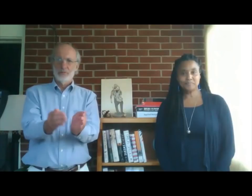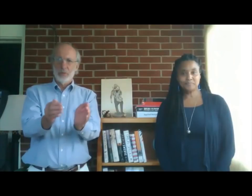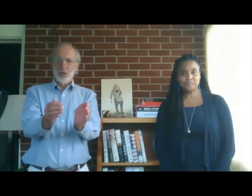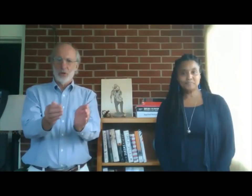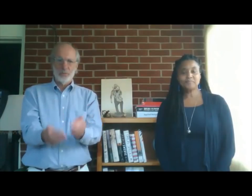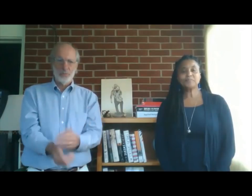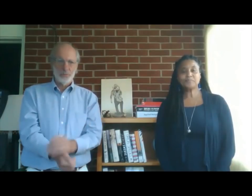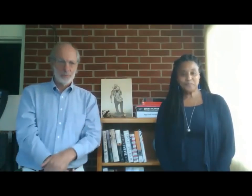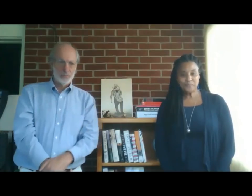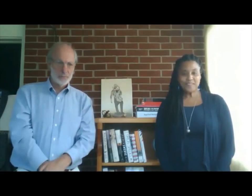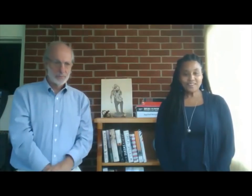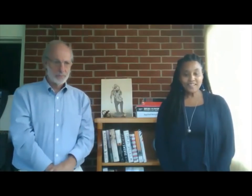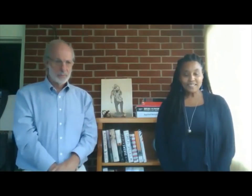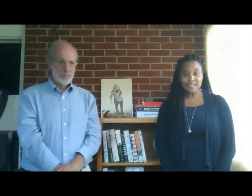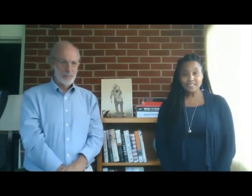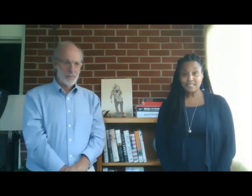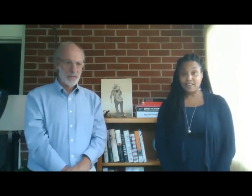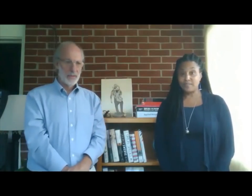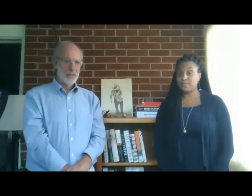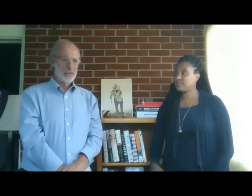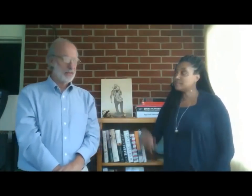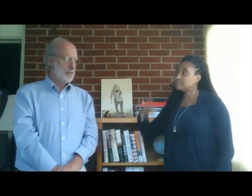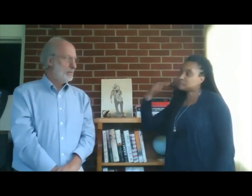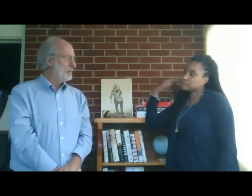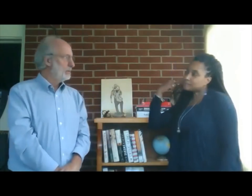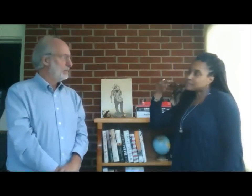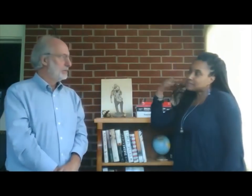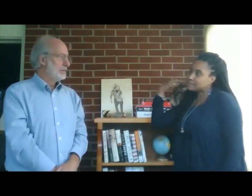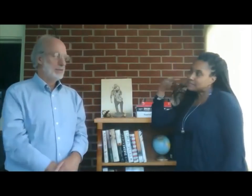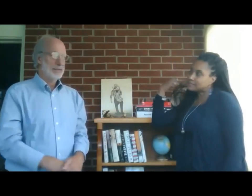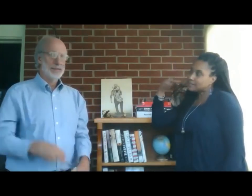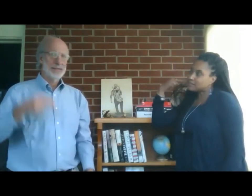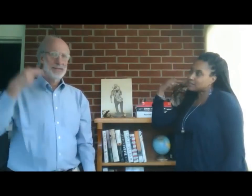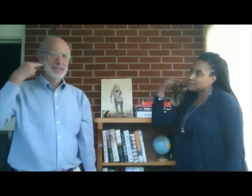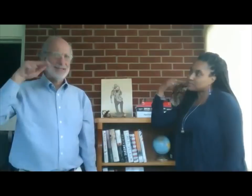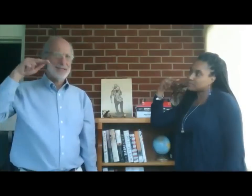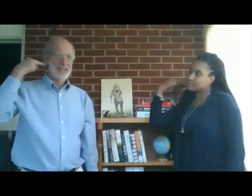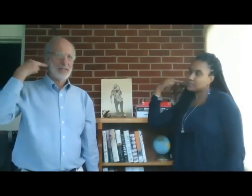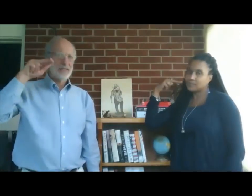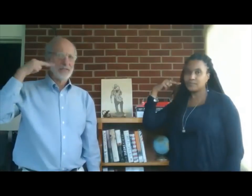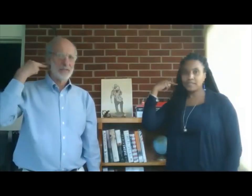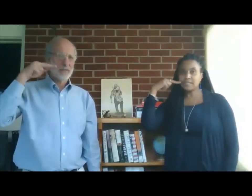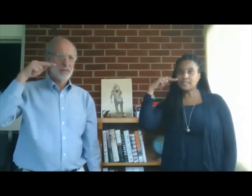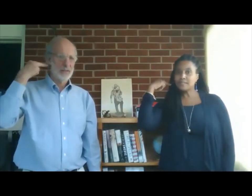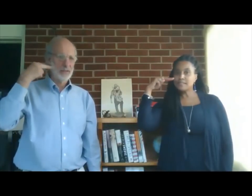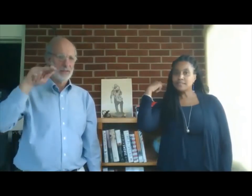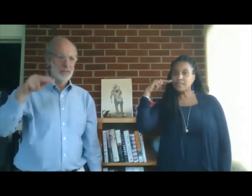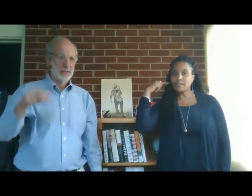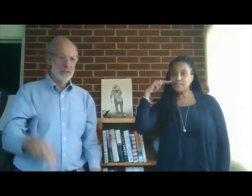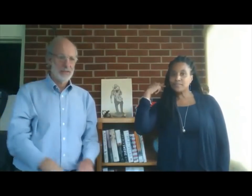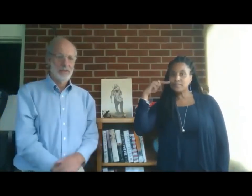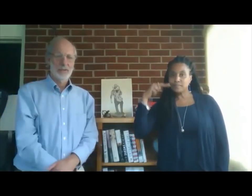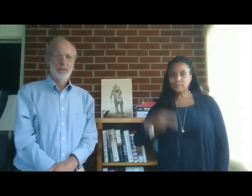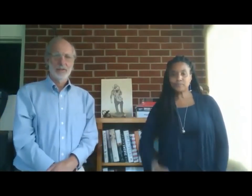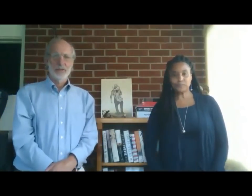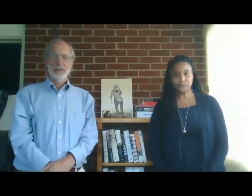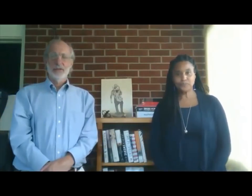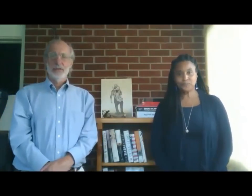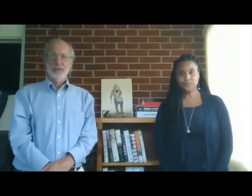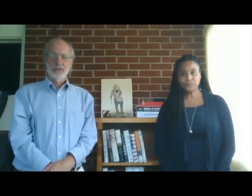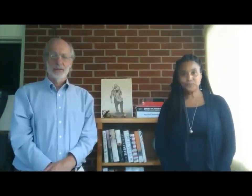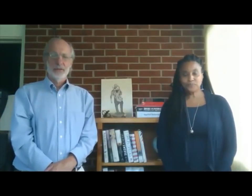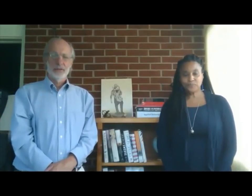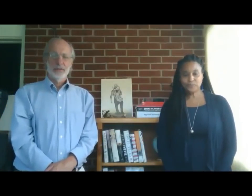That's bowl. Our next sign is knife. Knife. Knife. Knife.